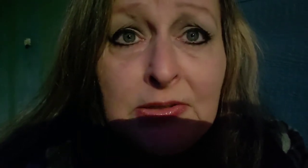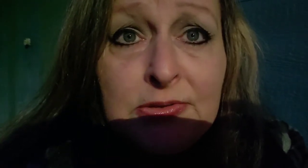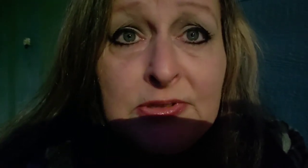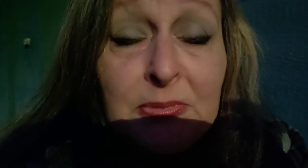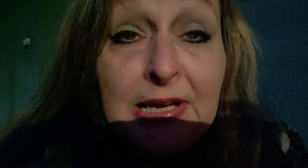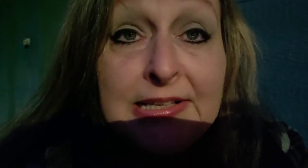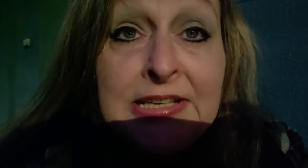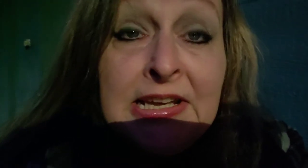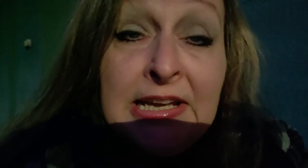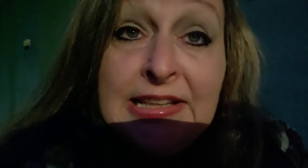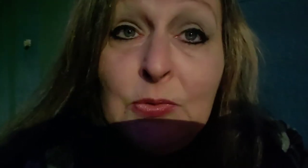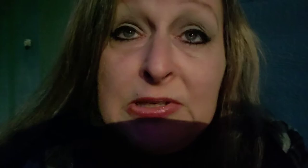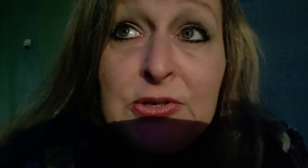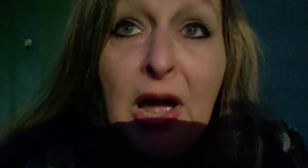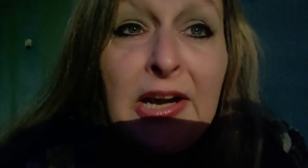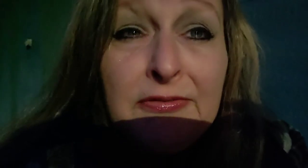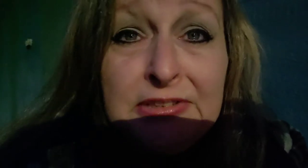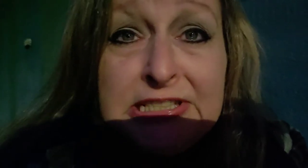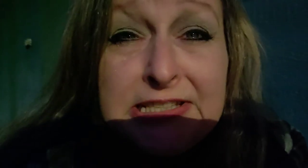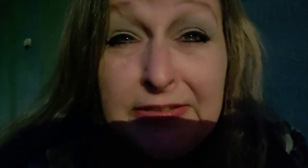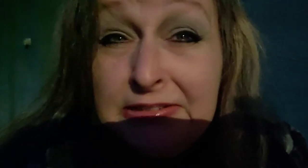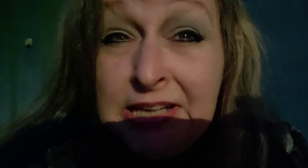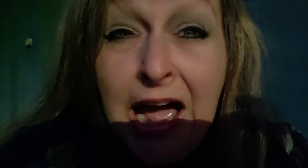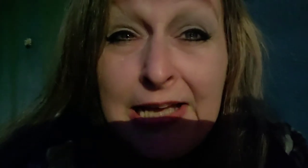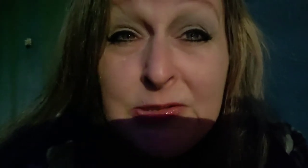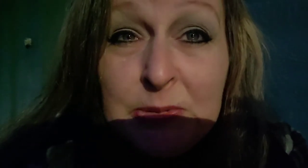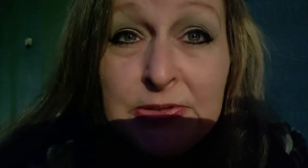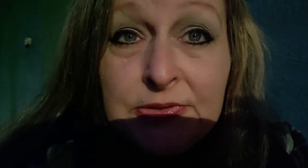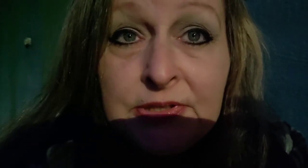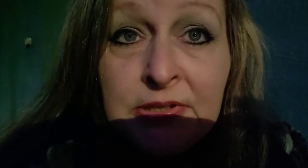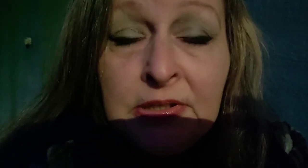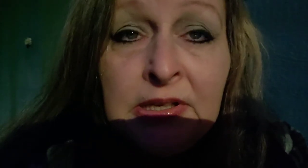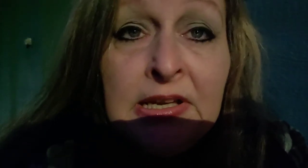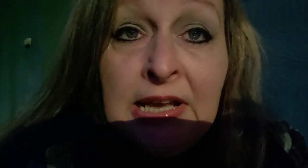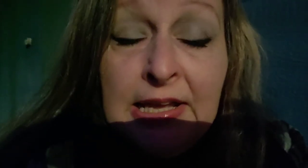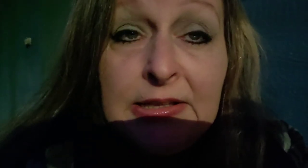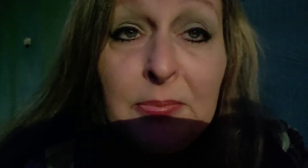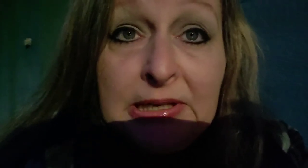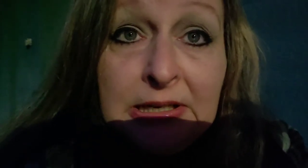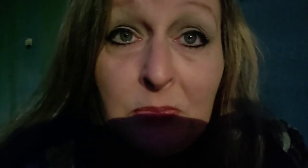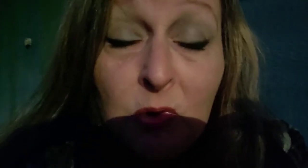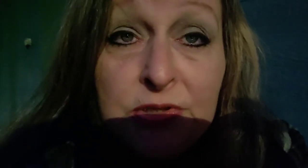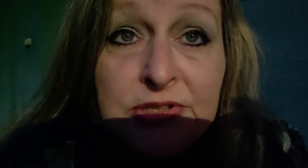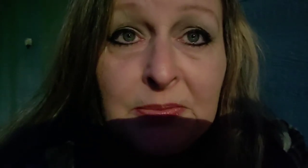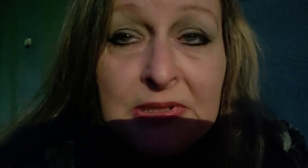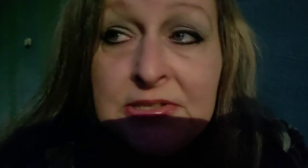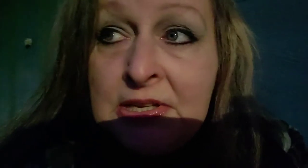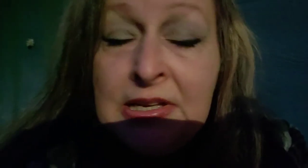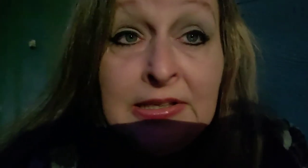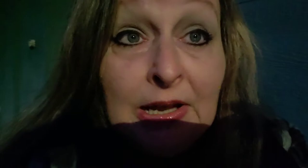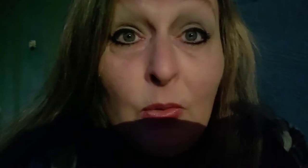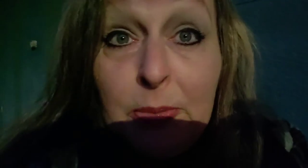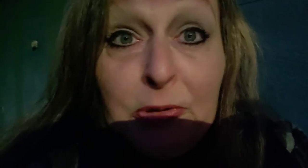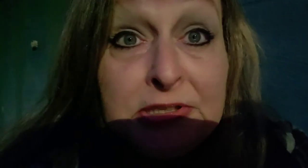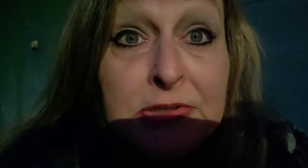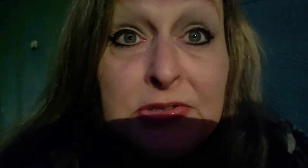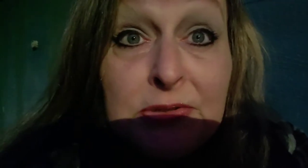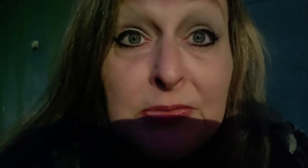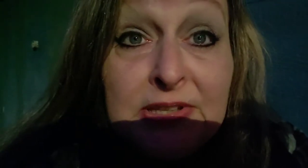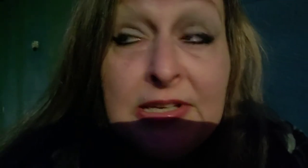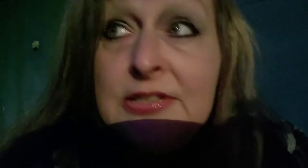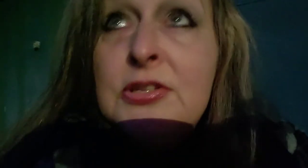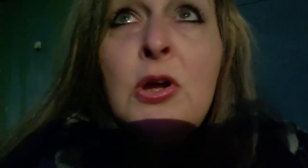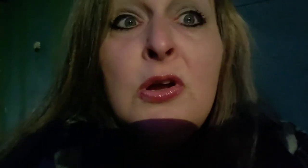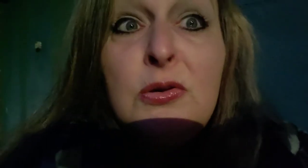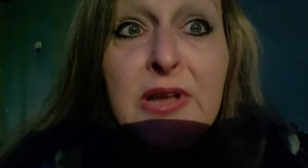masks and medical supplies, and they went to 157 hospitals, and they'll be getting more shipments. Now, what Pritzker's